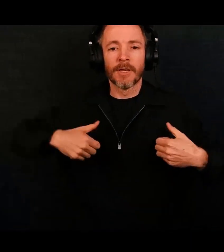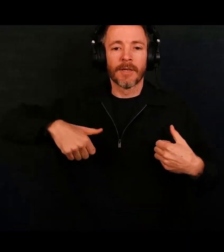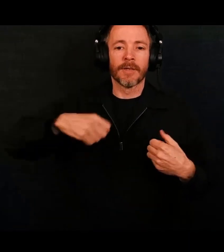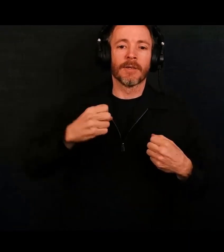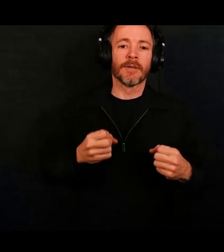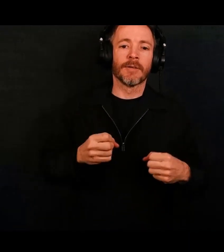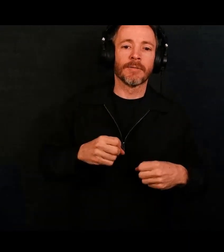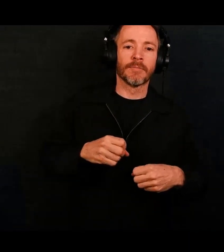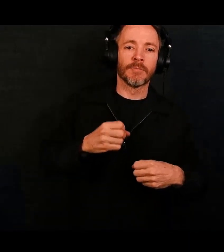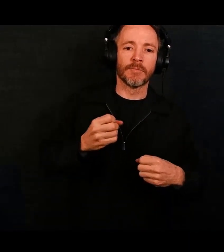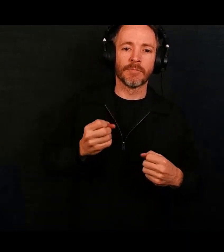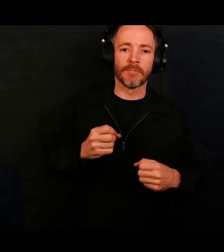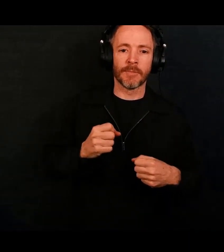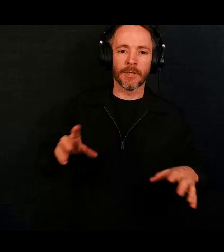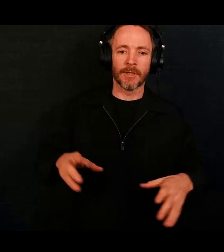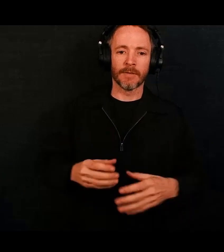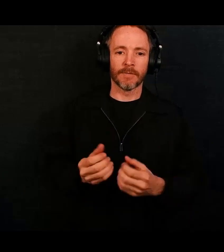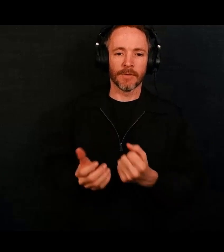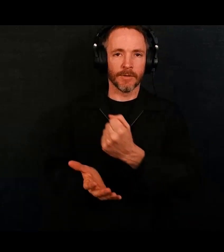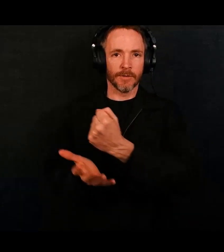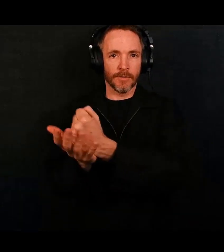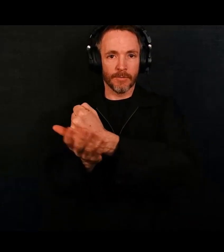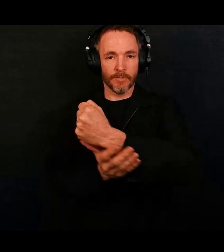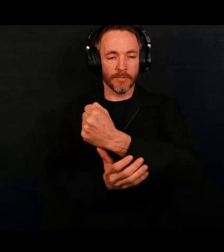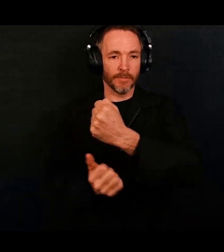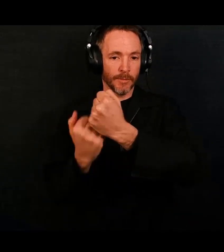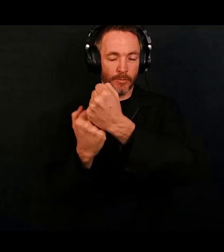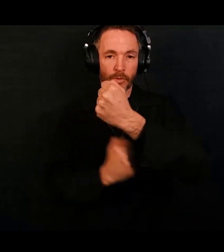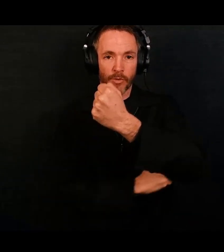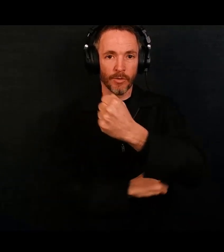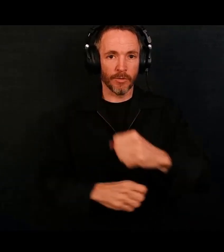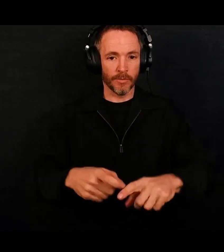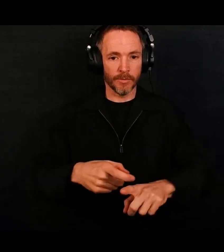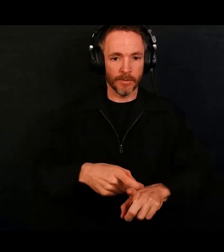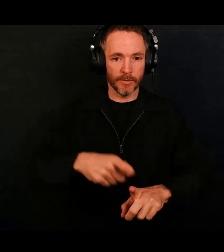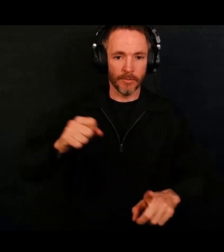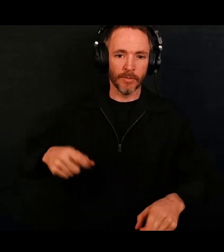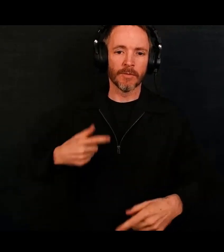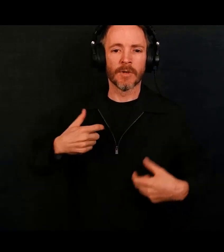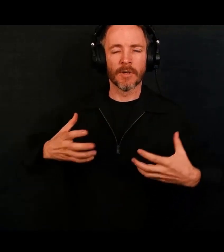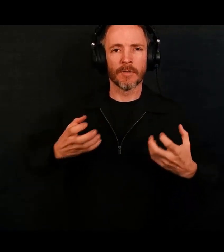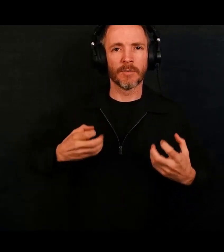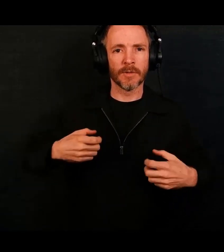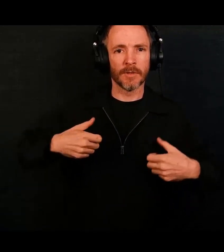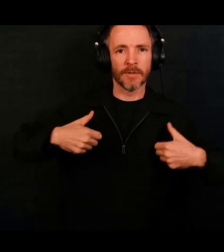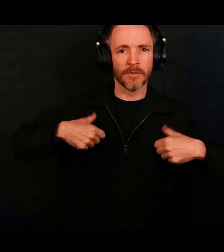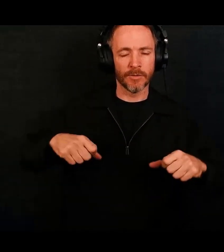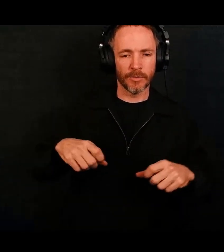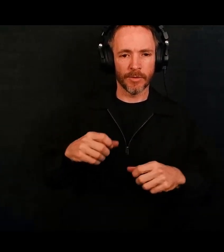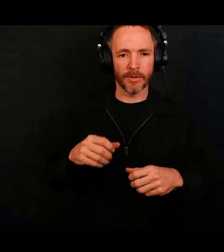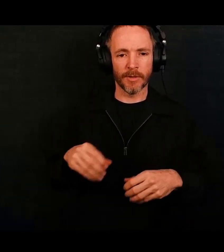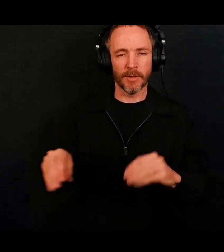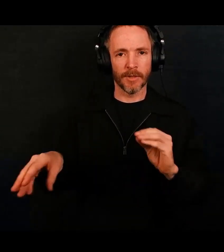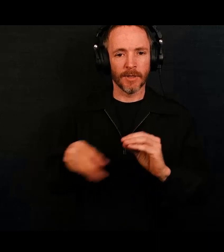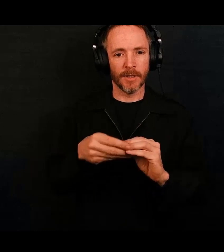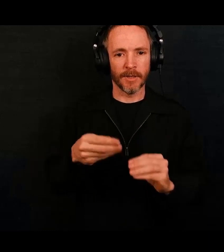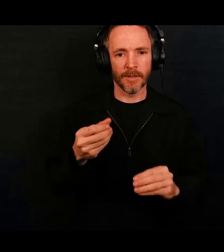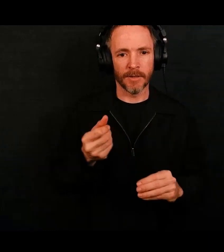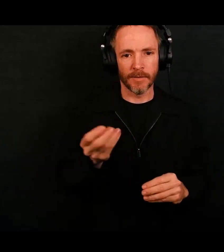taken out. This support is taken out, moved down there. I'm gonna try and add a couple more supports right